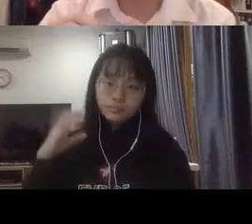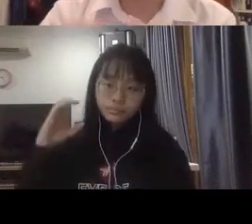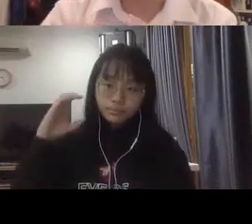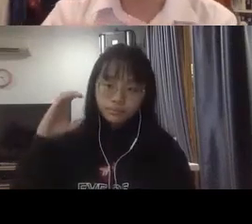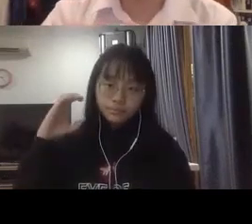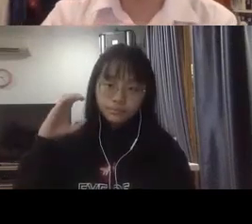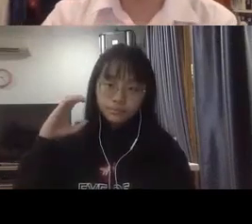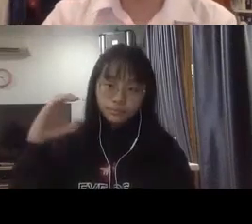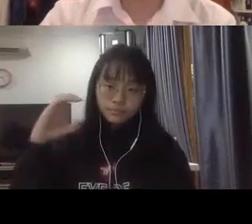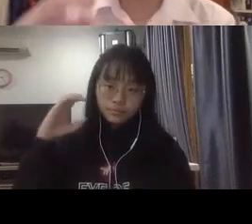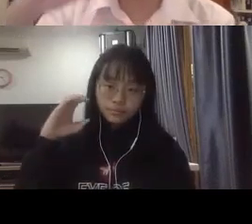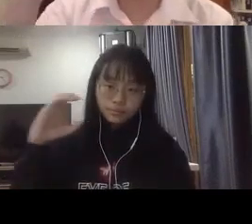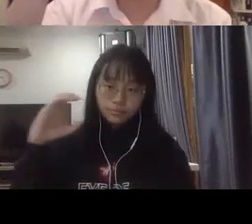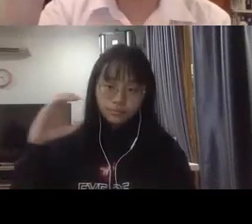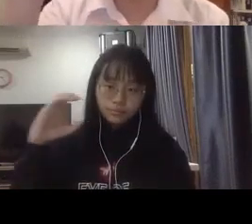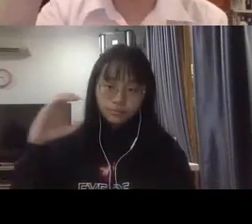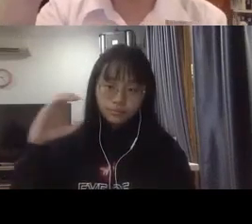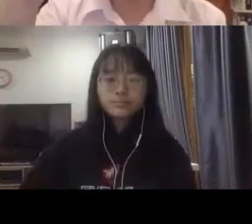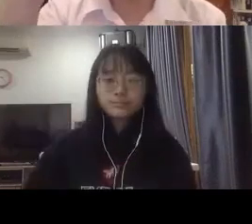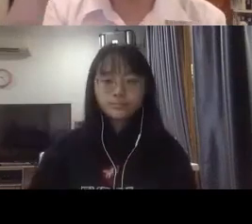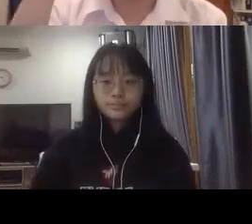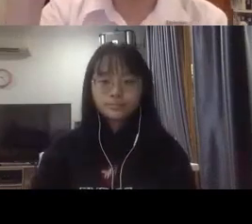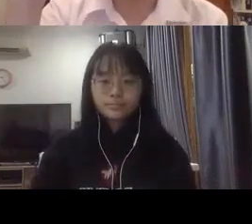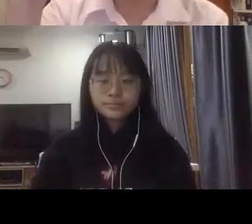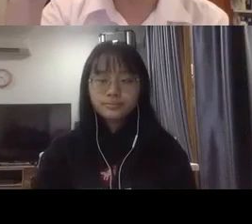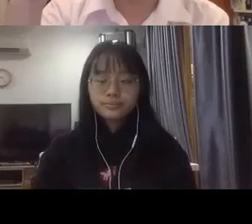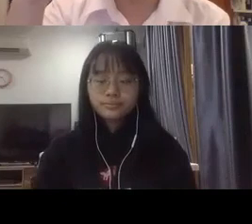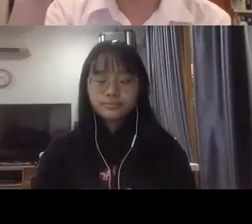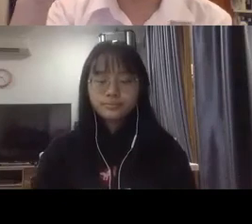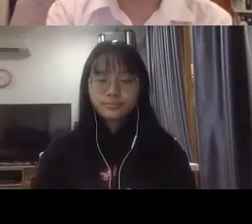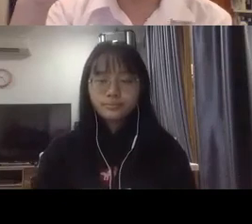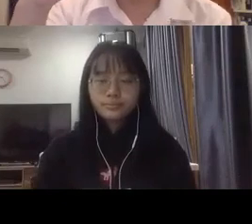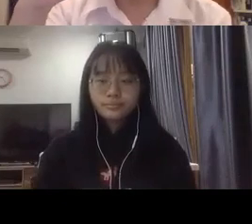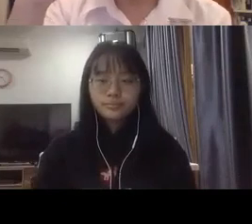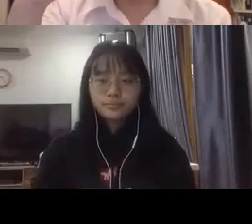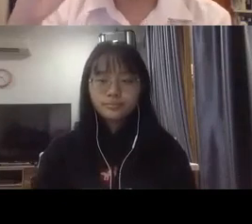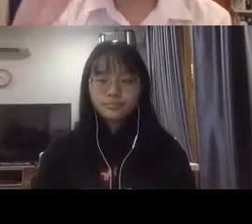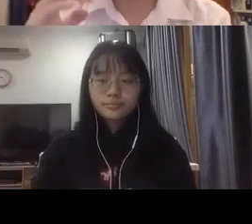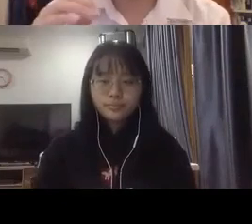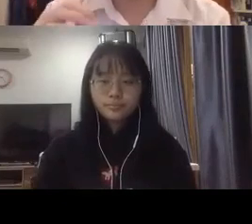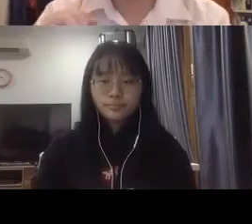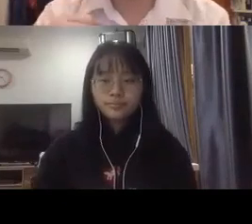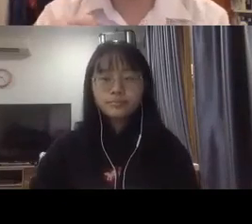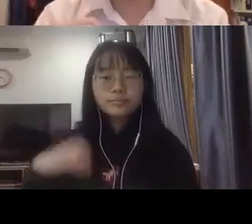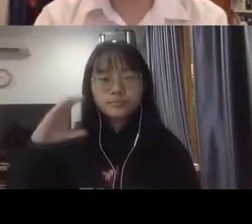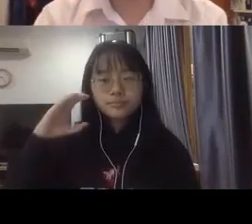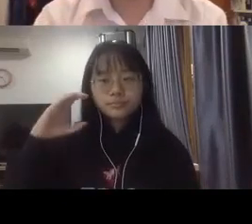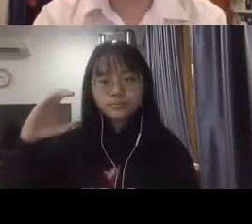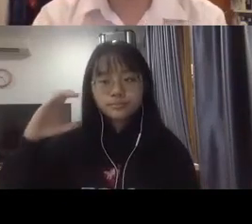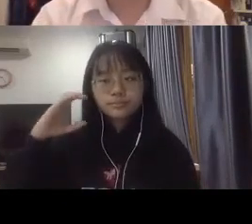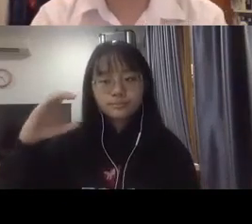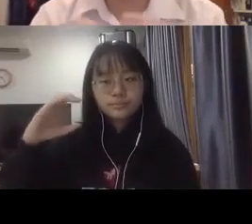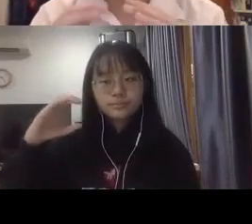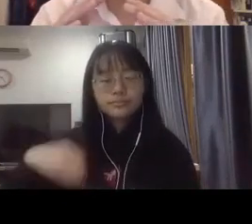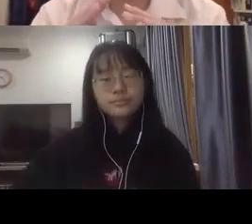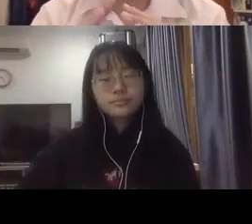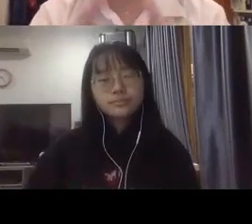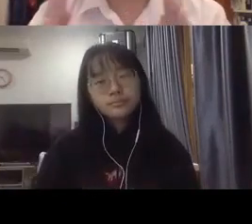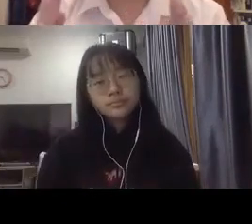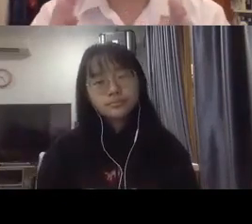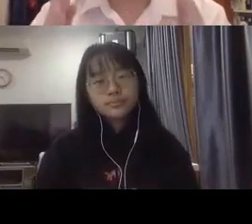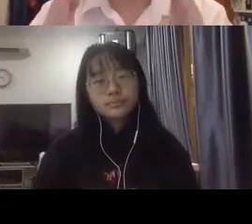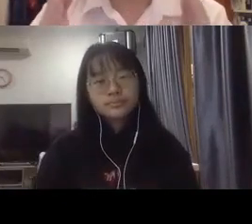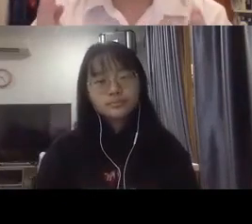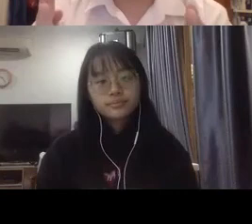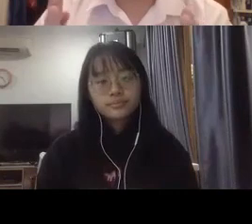that the letter is repeating. So C and C. And finally, if you're having trouble remembering